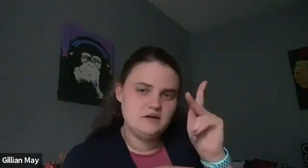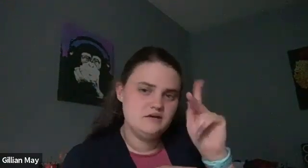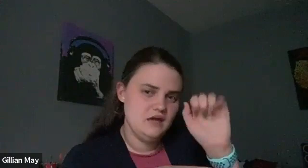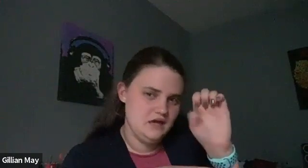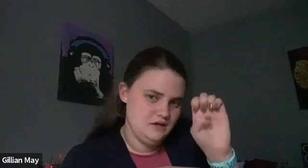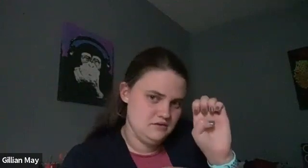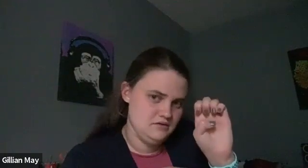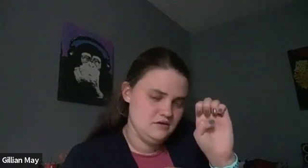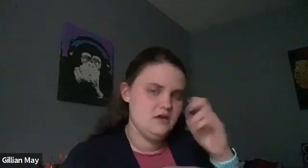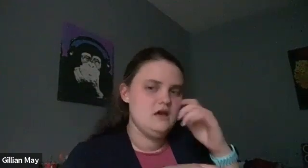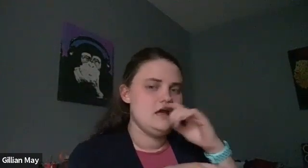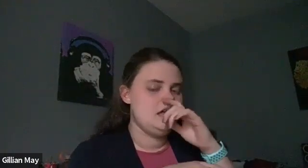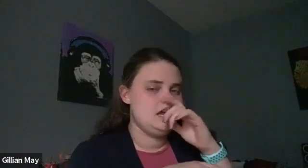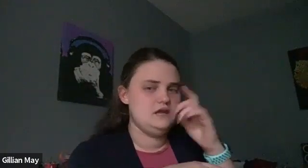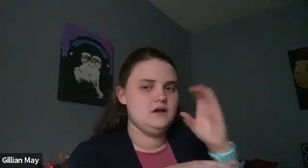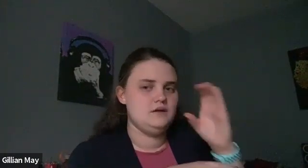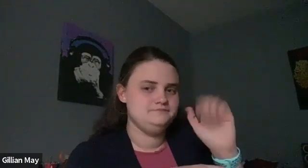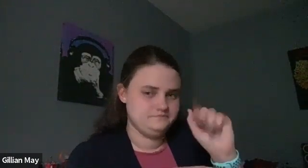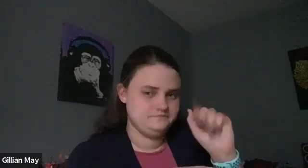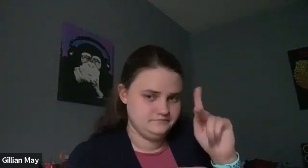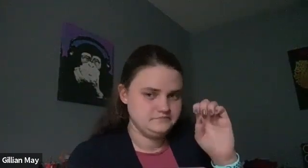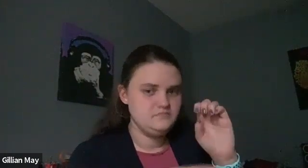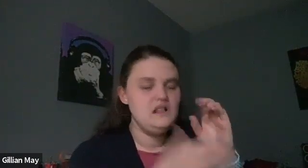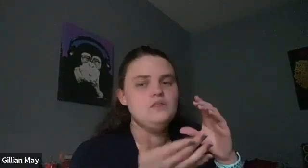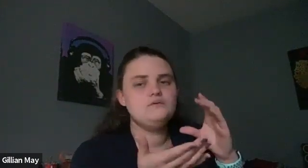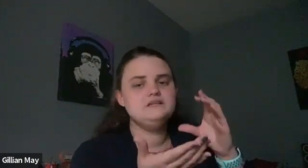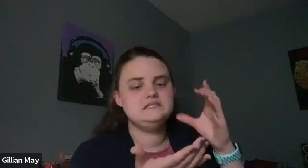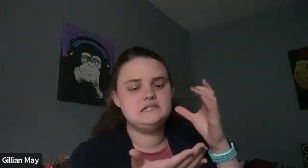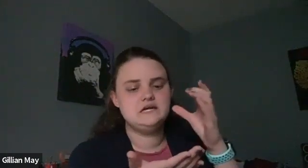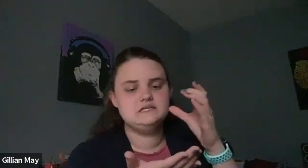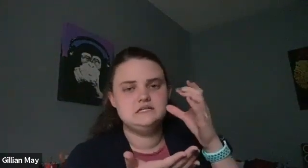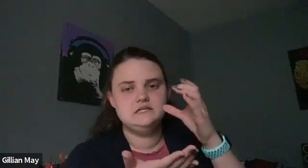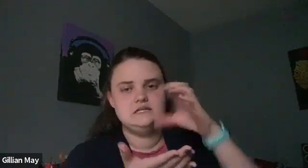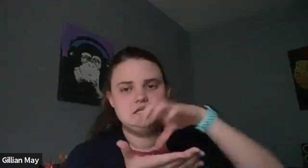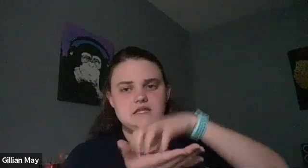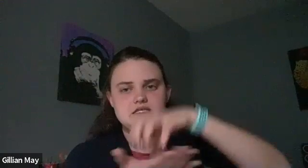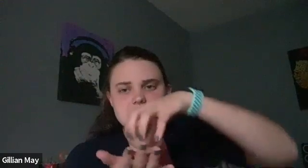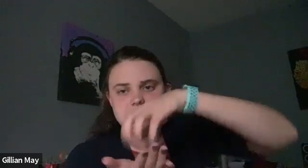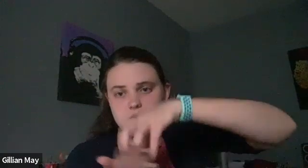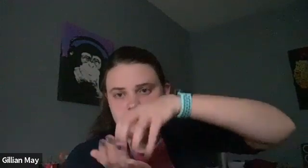spell cake. And the reason is because this is cupcake.